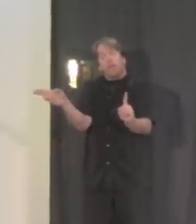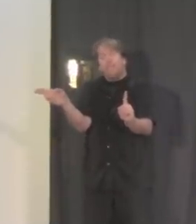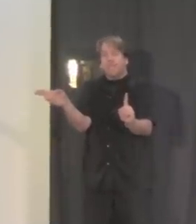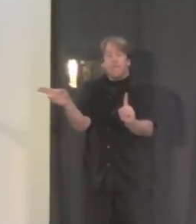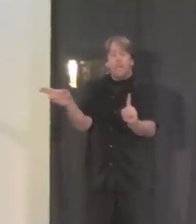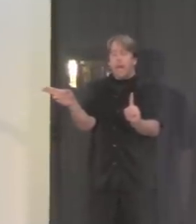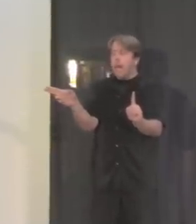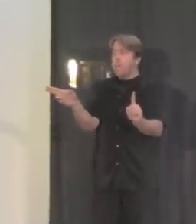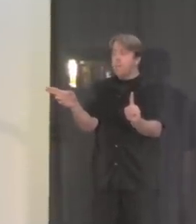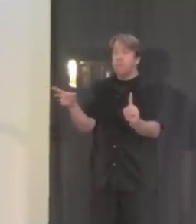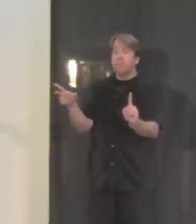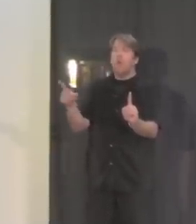God.